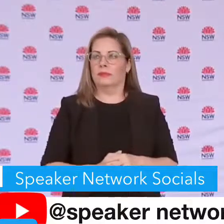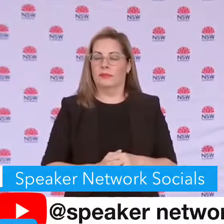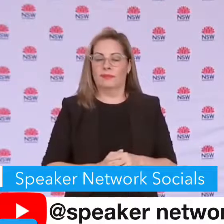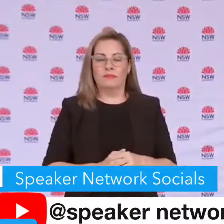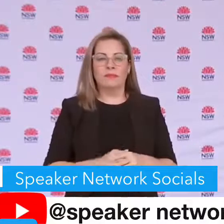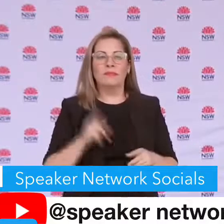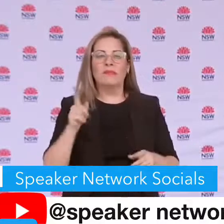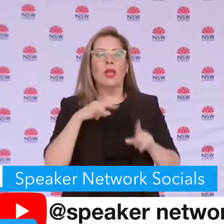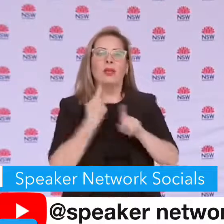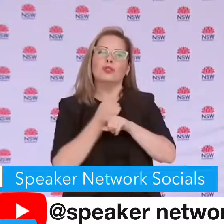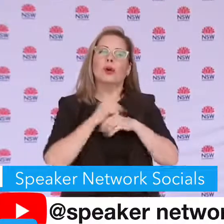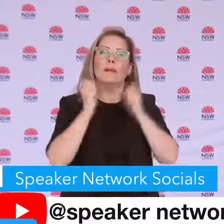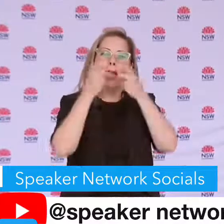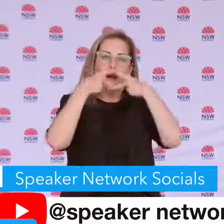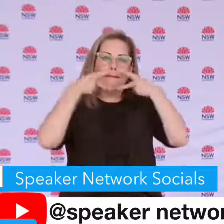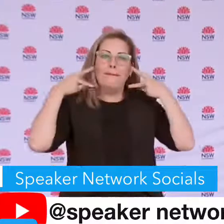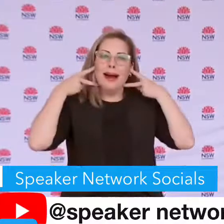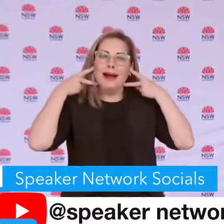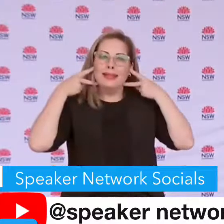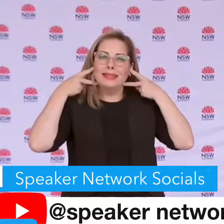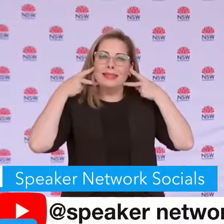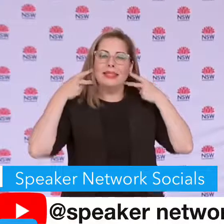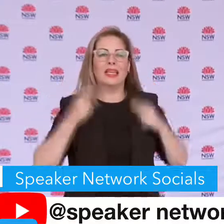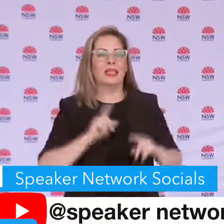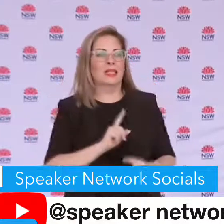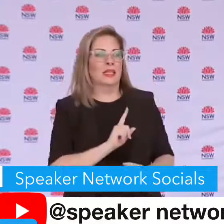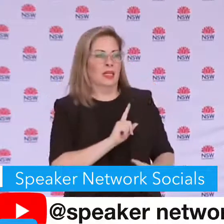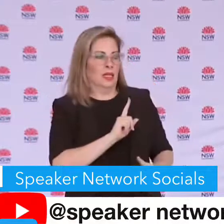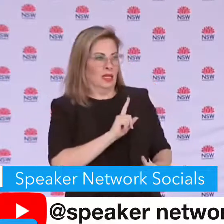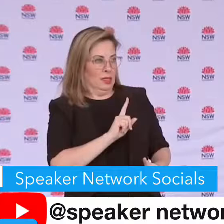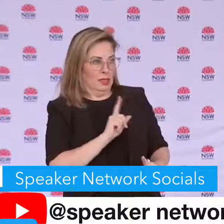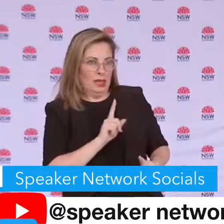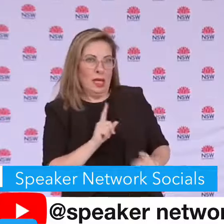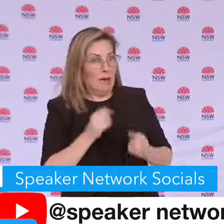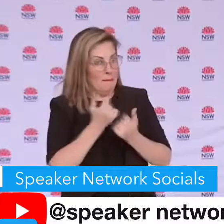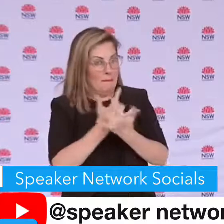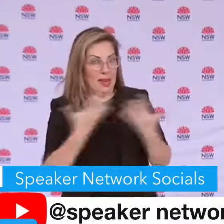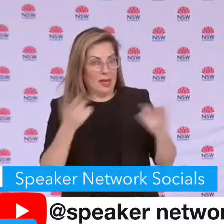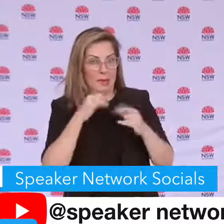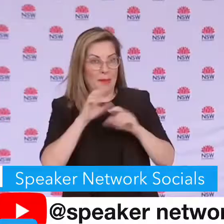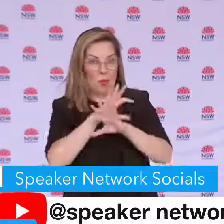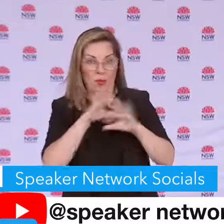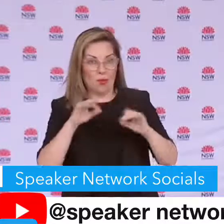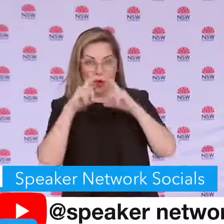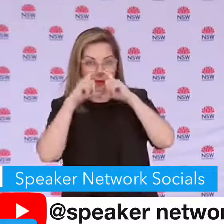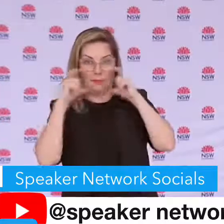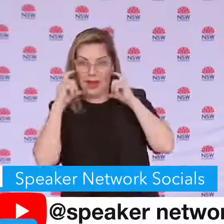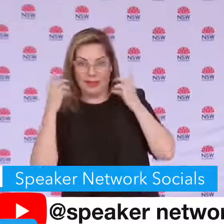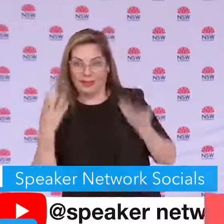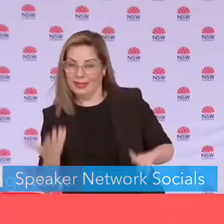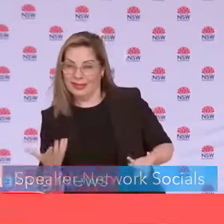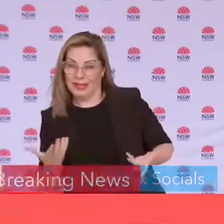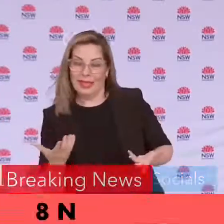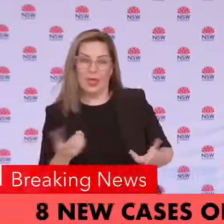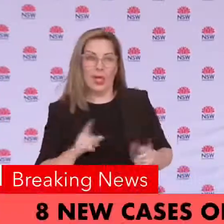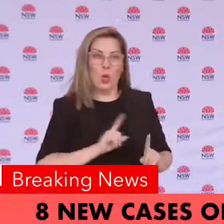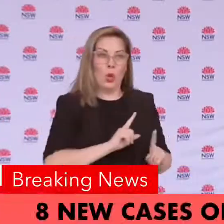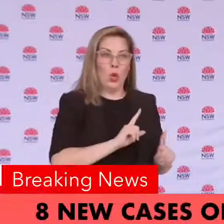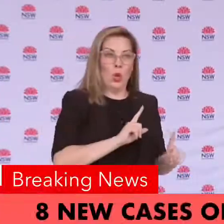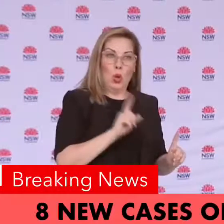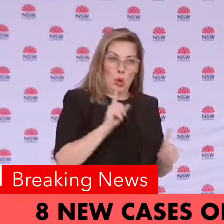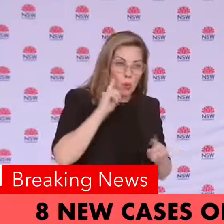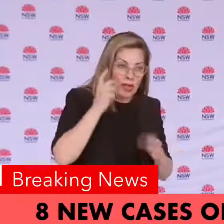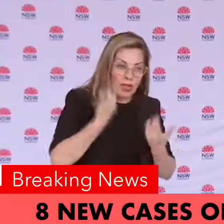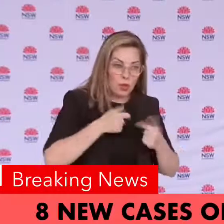really listening. 70% still not wearing it. At what point are you looking at that? Well, look, clearly if the case numbers were going in the opposite